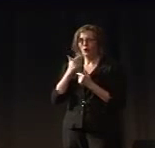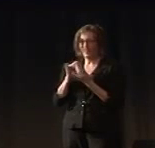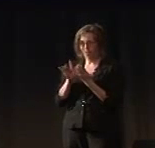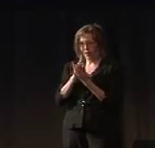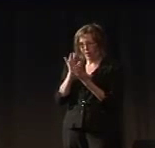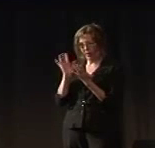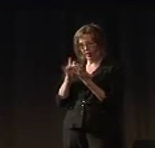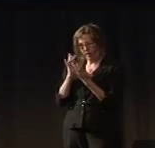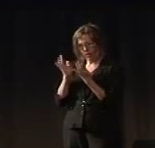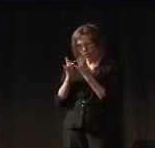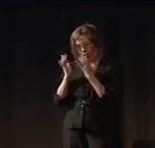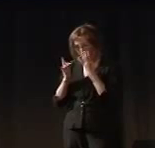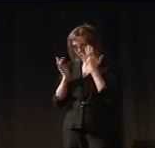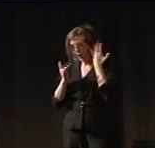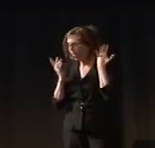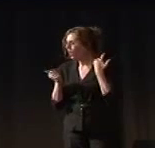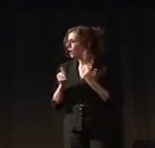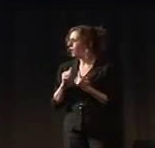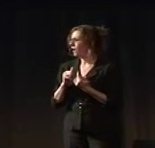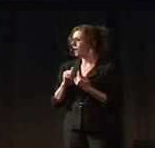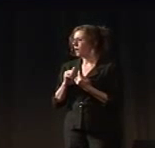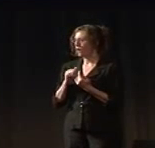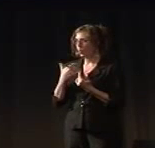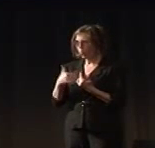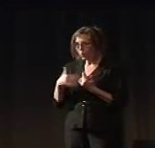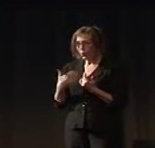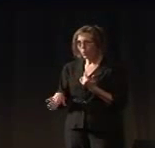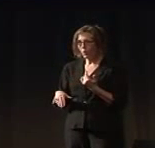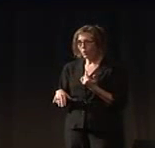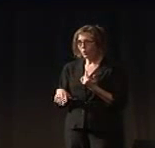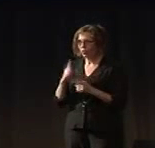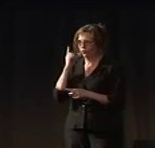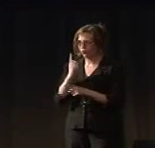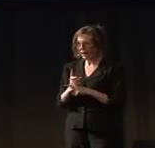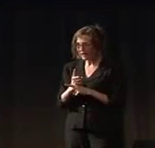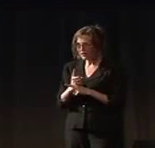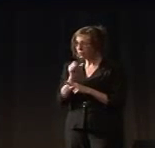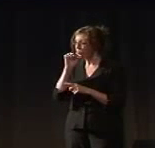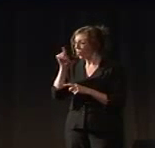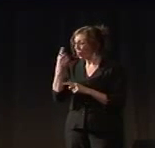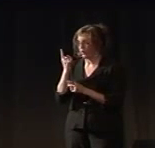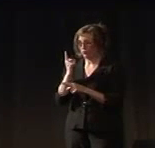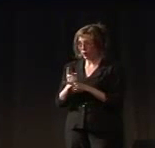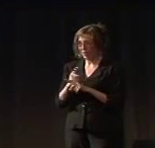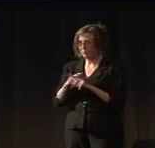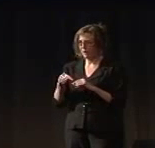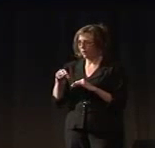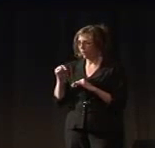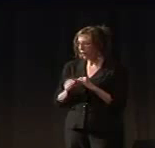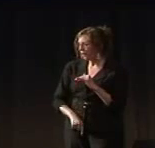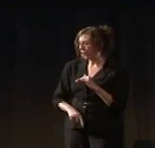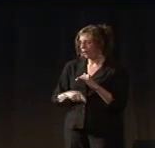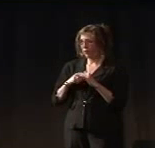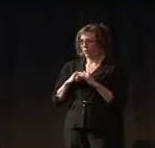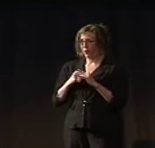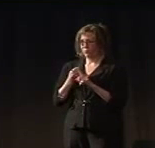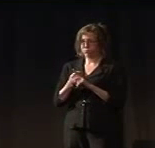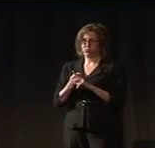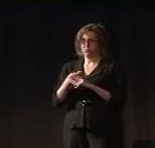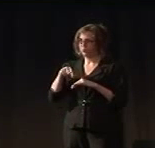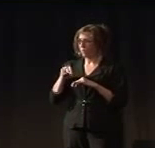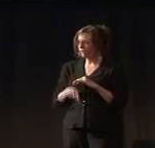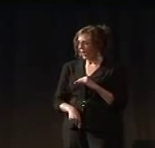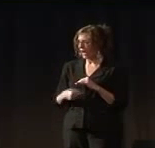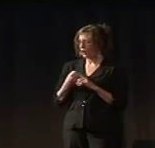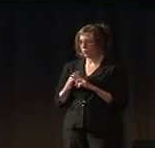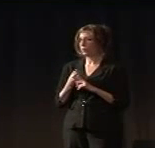novel I couldn't put down. It wasn't just right, it was deep, it was profound, it was astonishing. This is what we all should be doing. And I read it, then